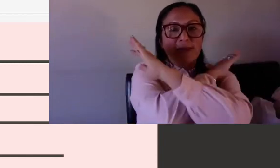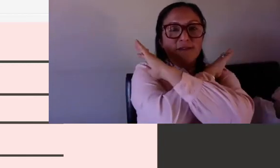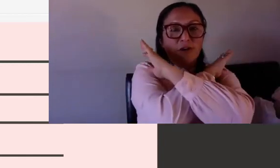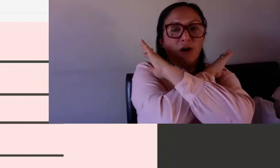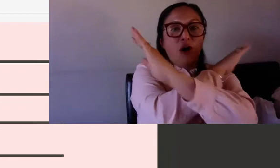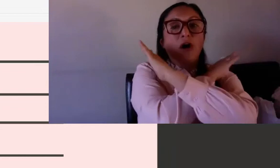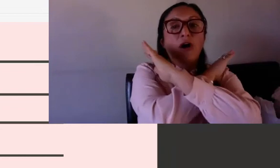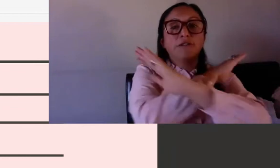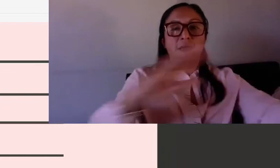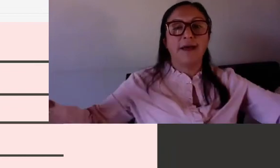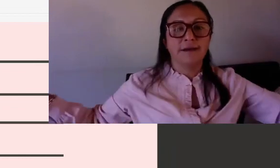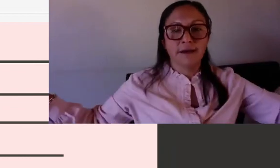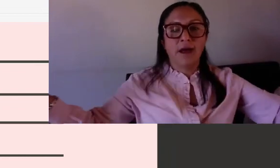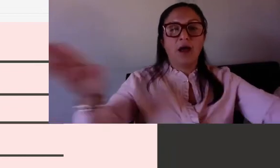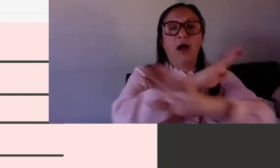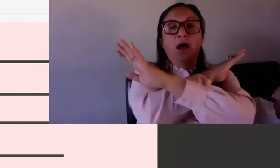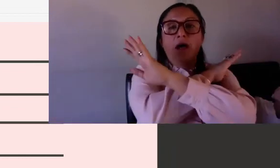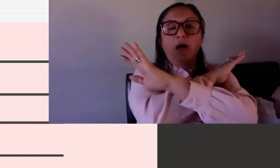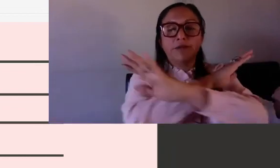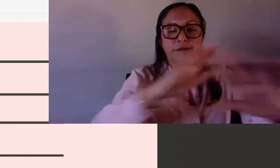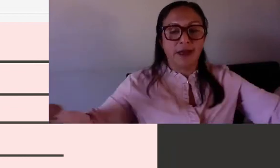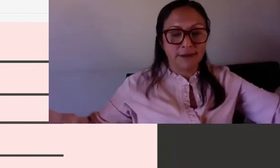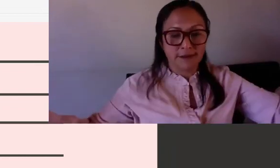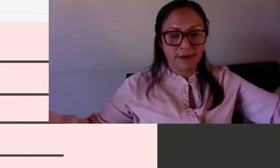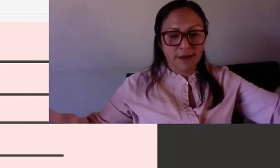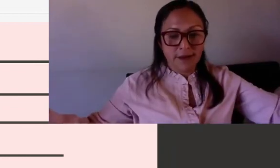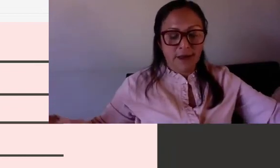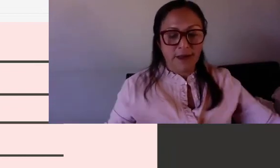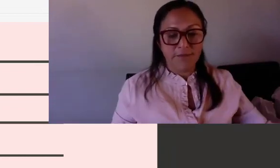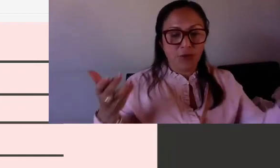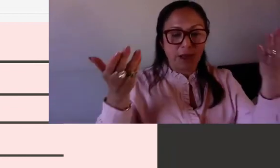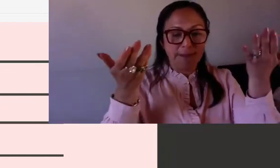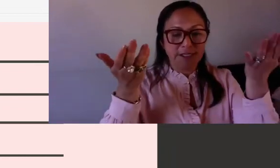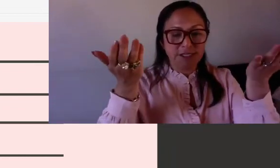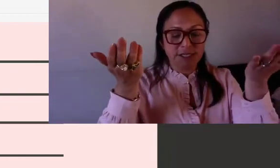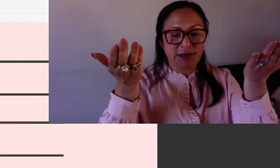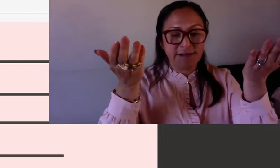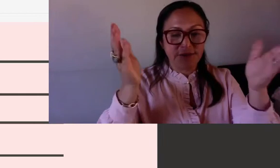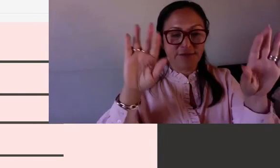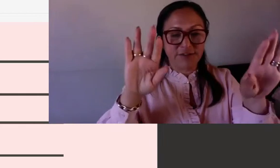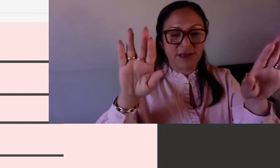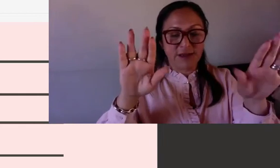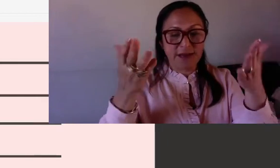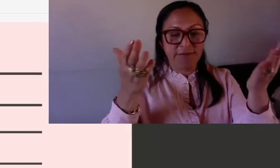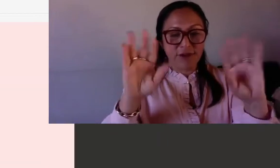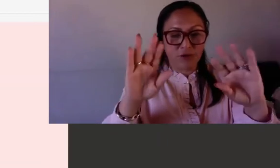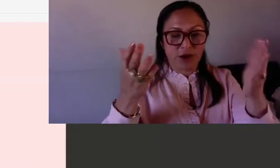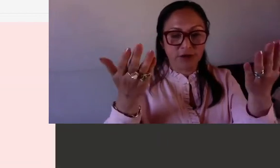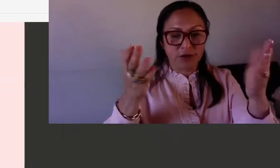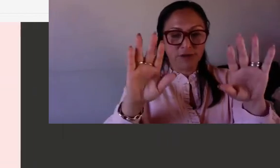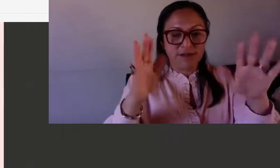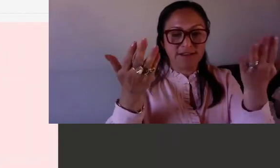way easier. All done, all done. So I mentioned to you guys, if you have an infant